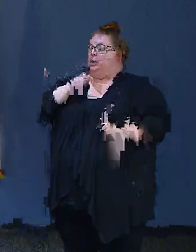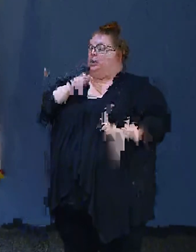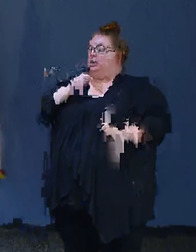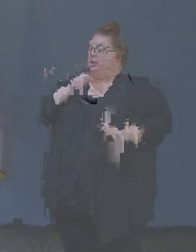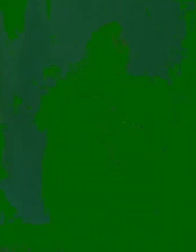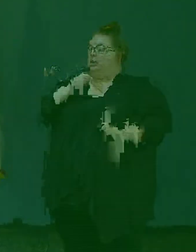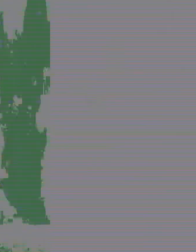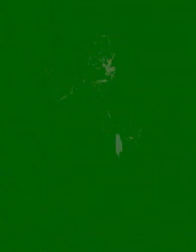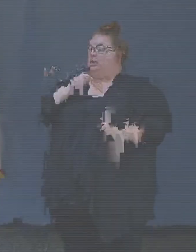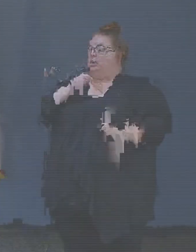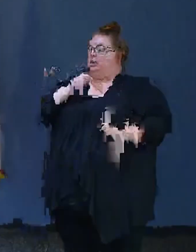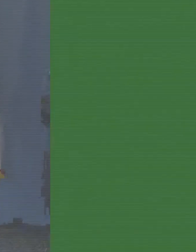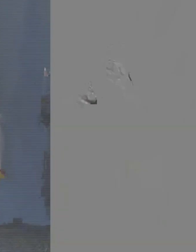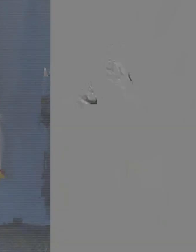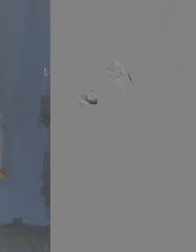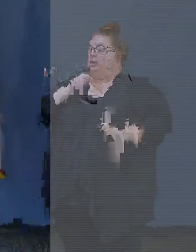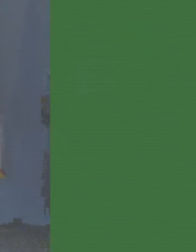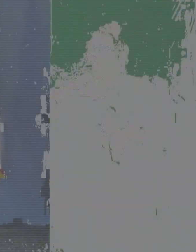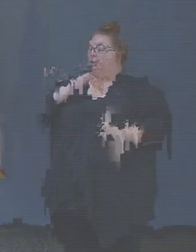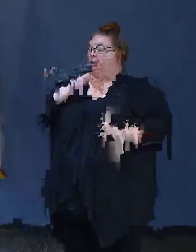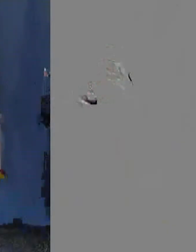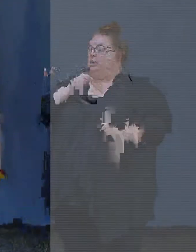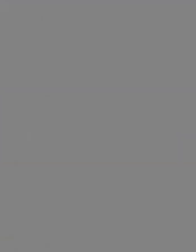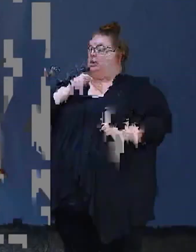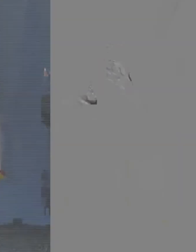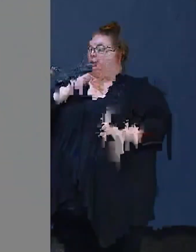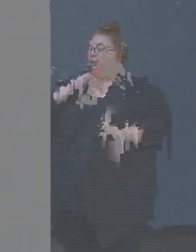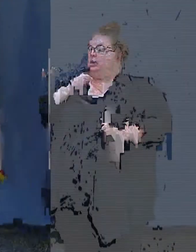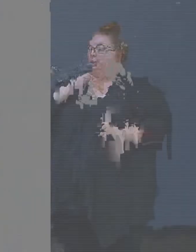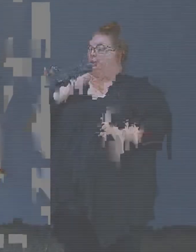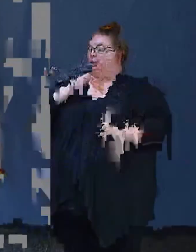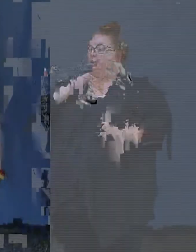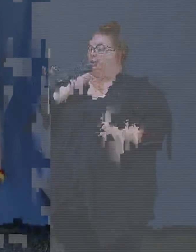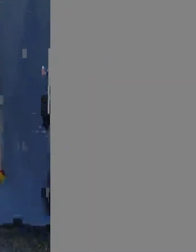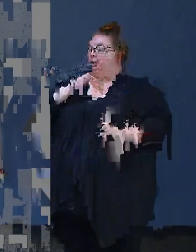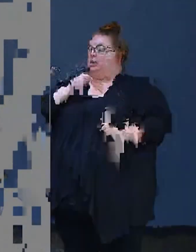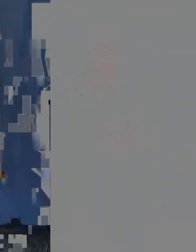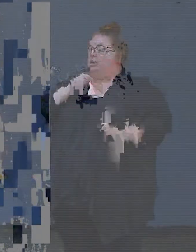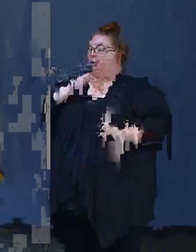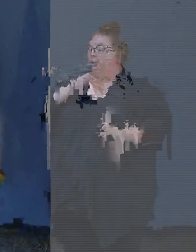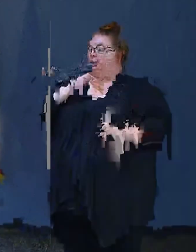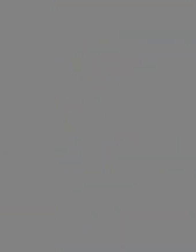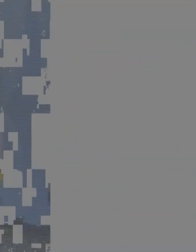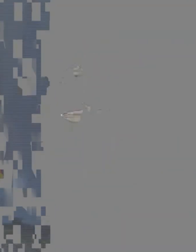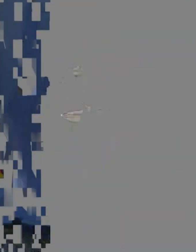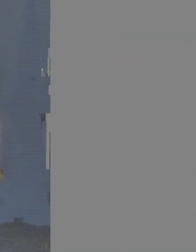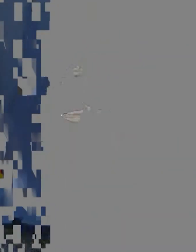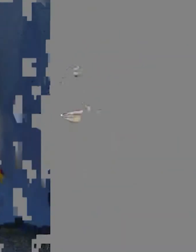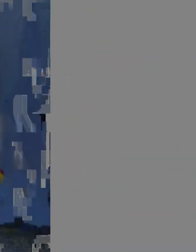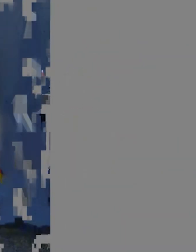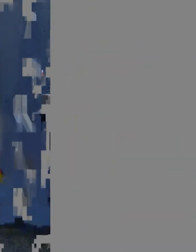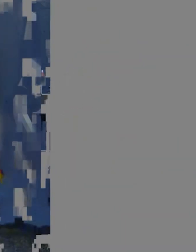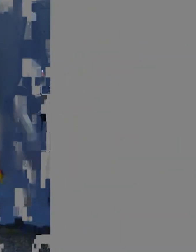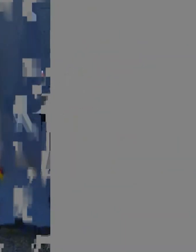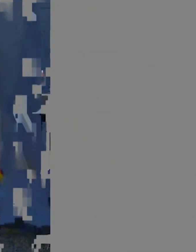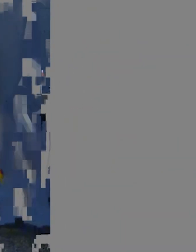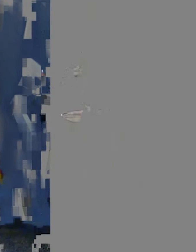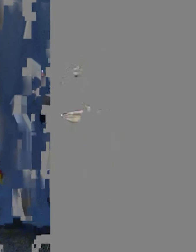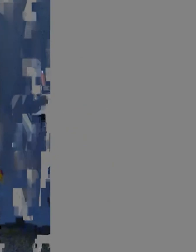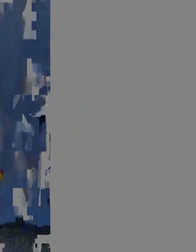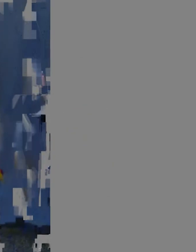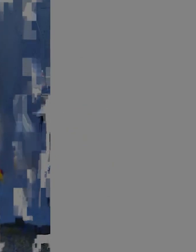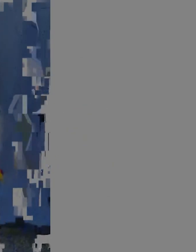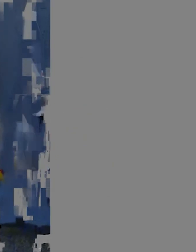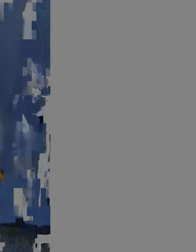deaths, has public health actually confirmed that these people tested positive for the virus, or were they just labeled as